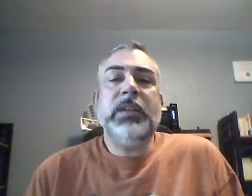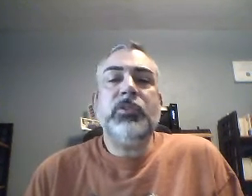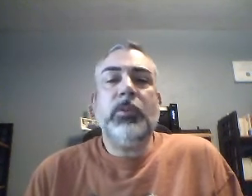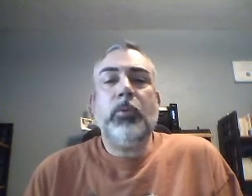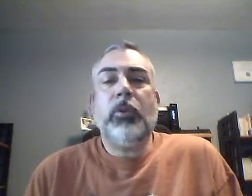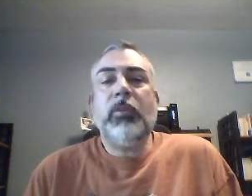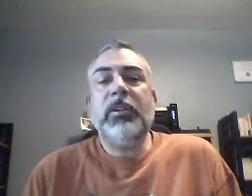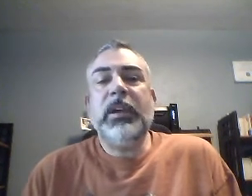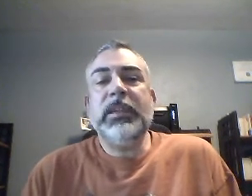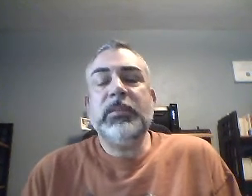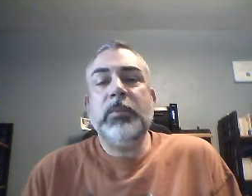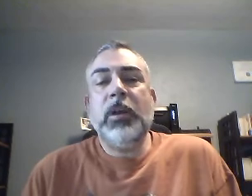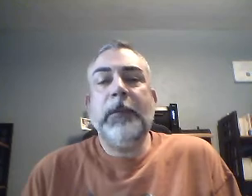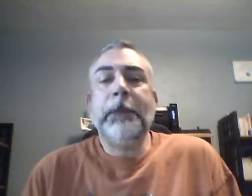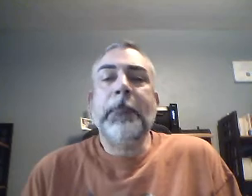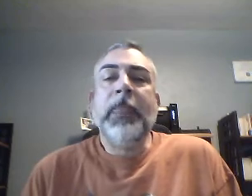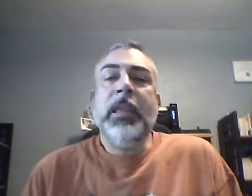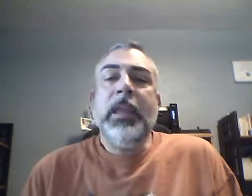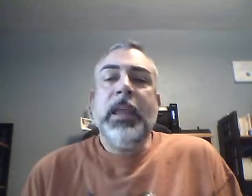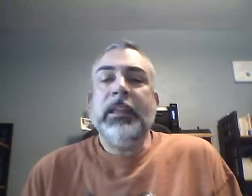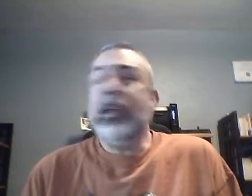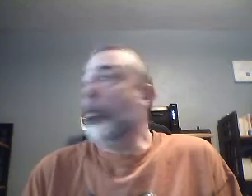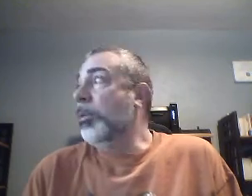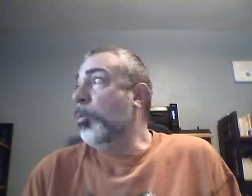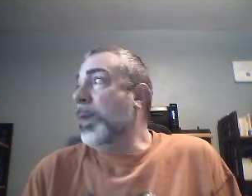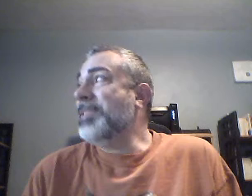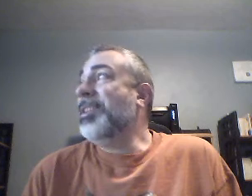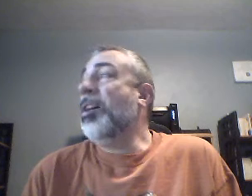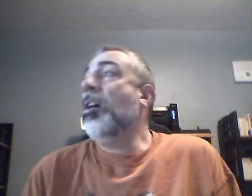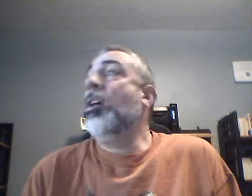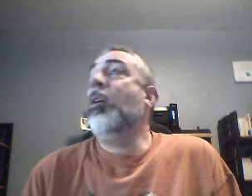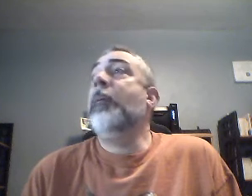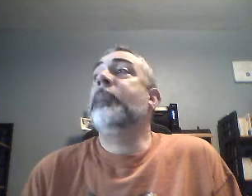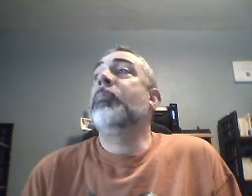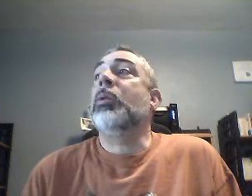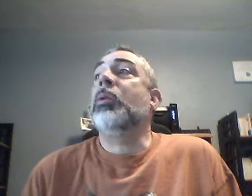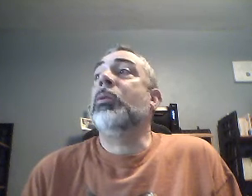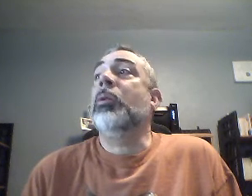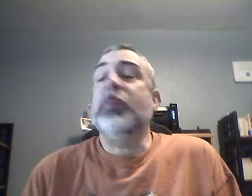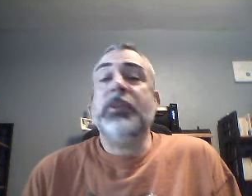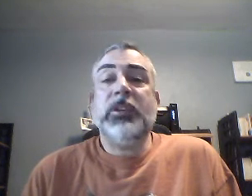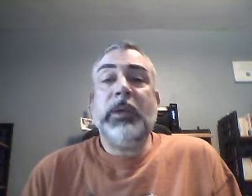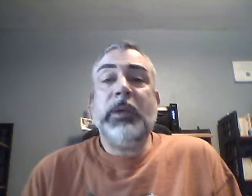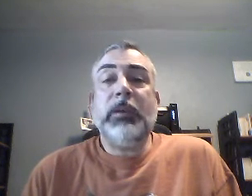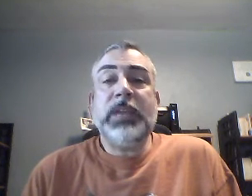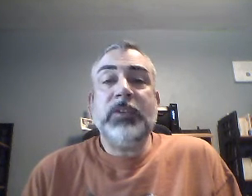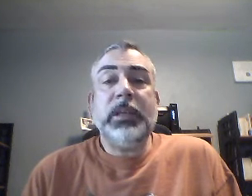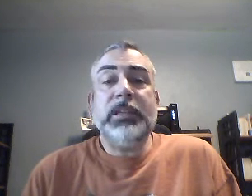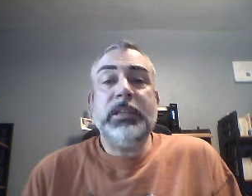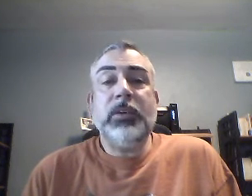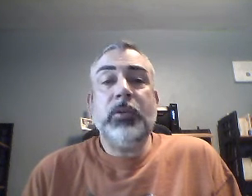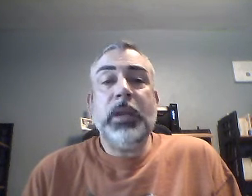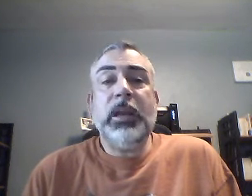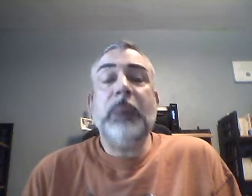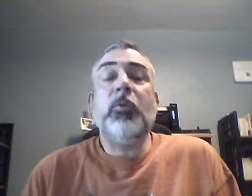nature, and were criminalized. And then later in the West, the homosexuality was actually considered an